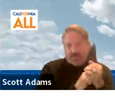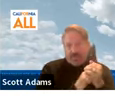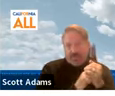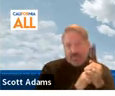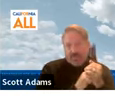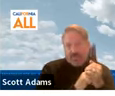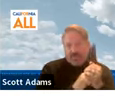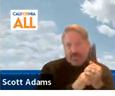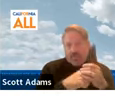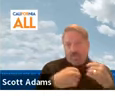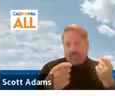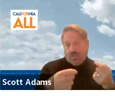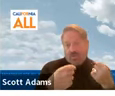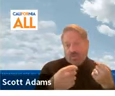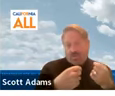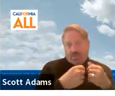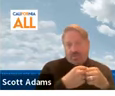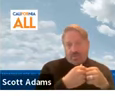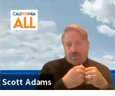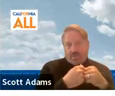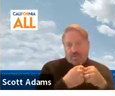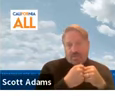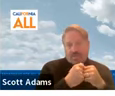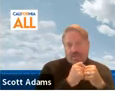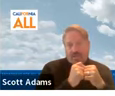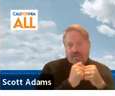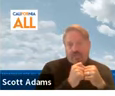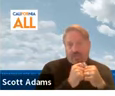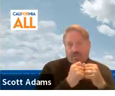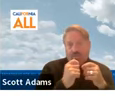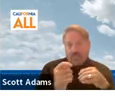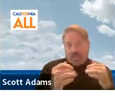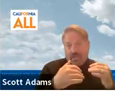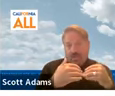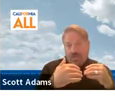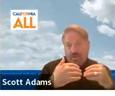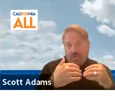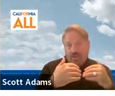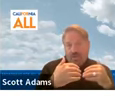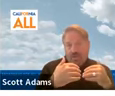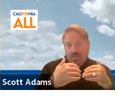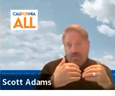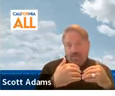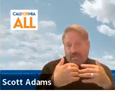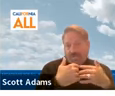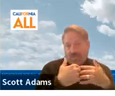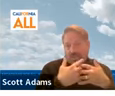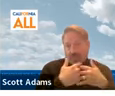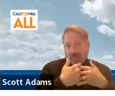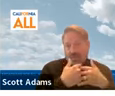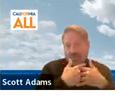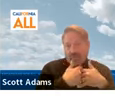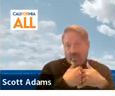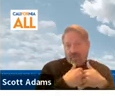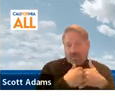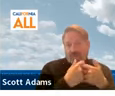to, you know, we're being directed to focus on, and that folks are responding in their languages as